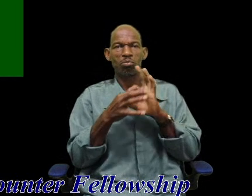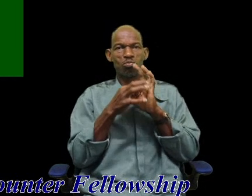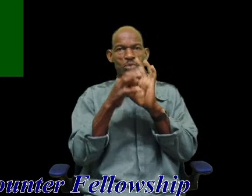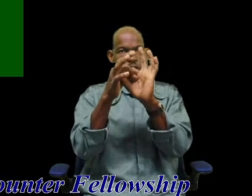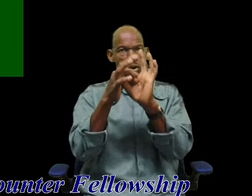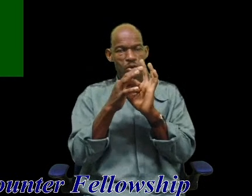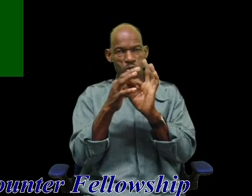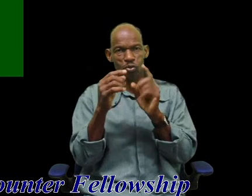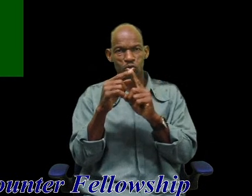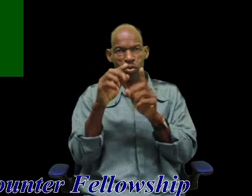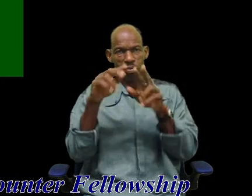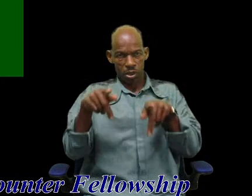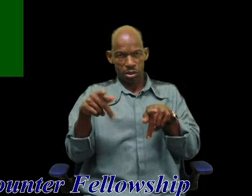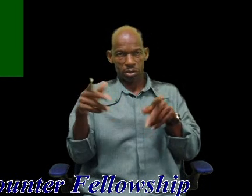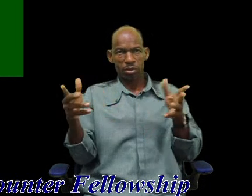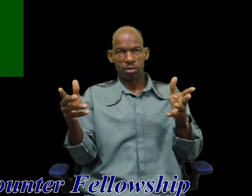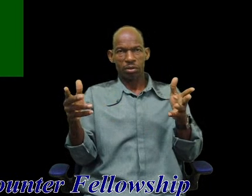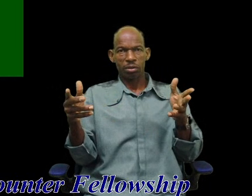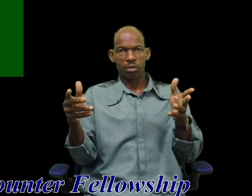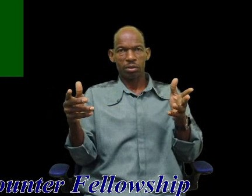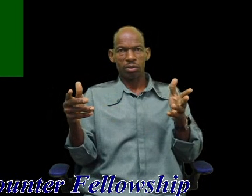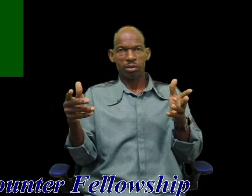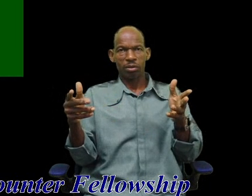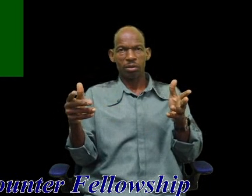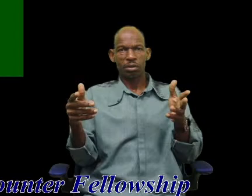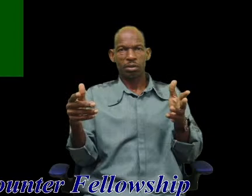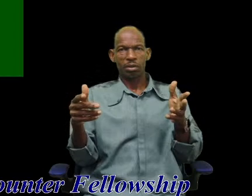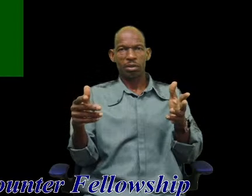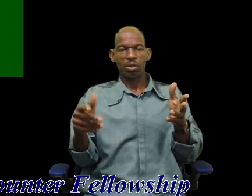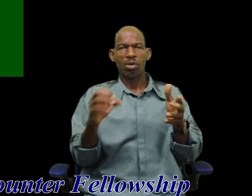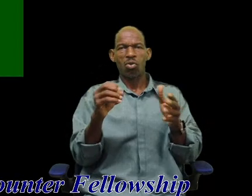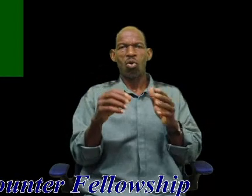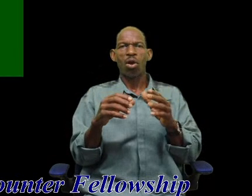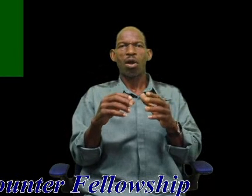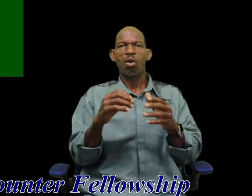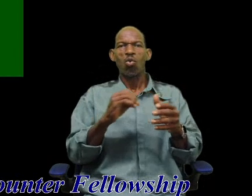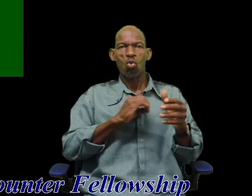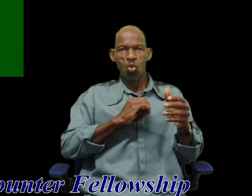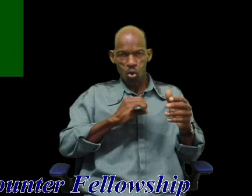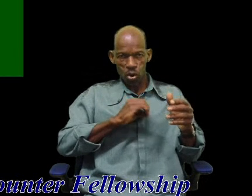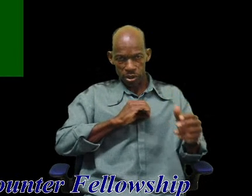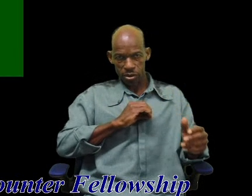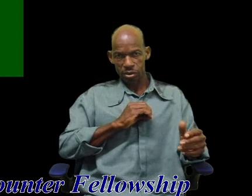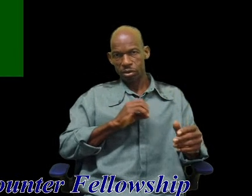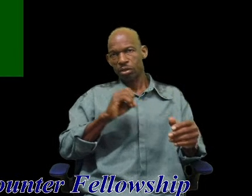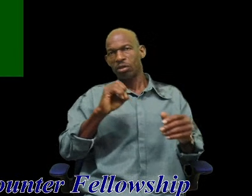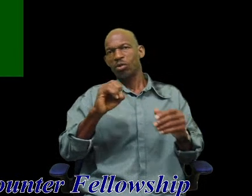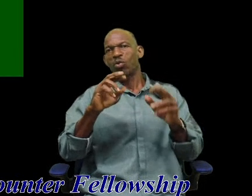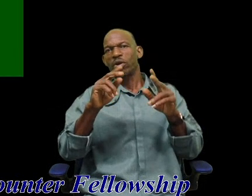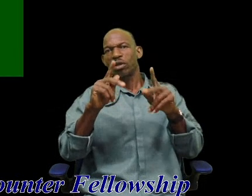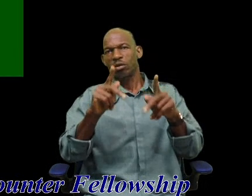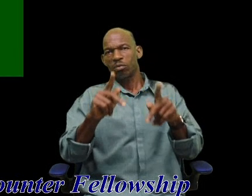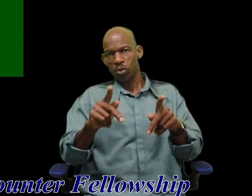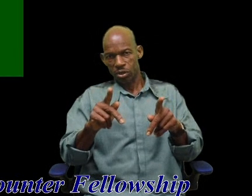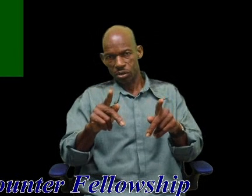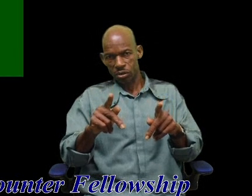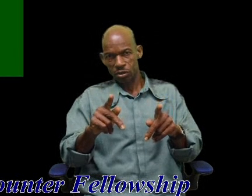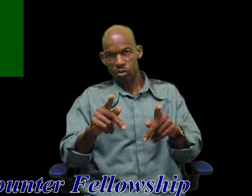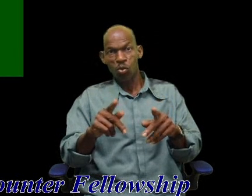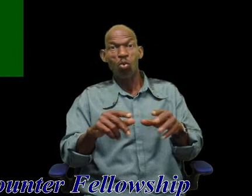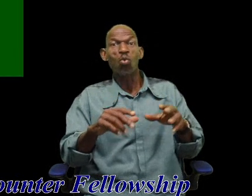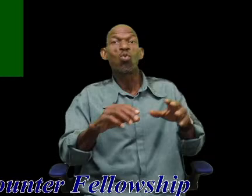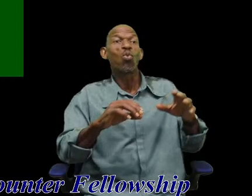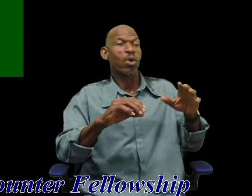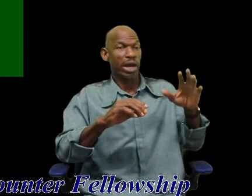or something, or ownership. And the person or thing that is owned is called the owner.